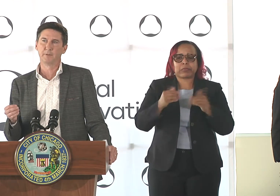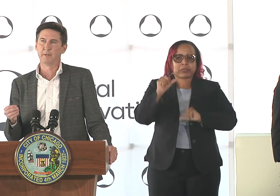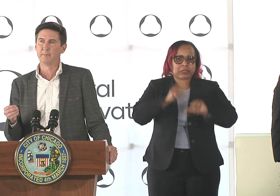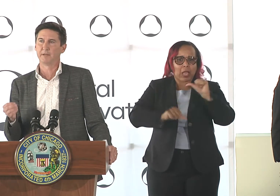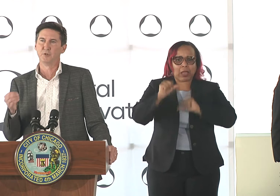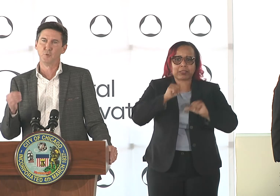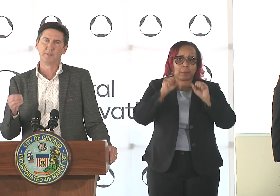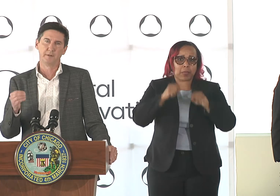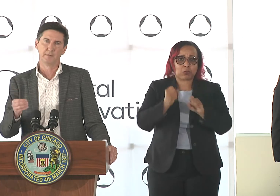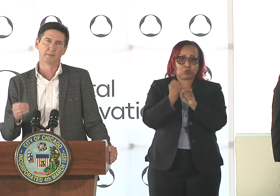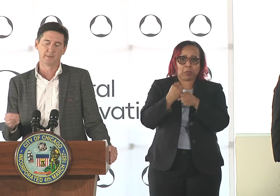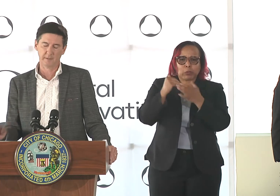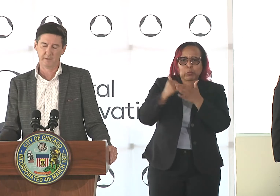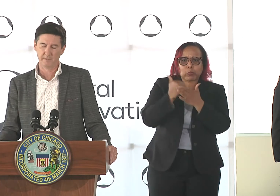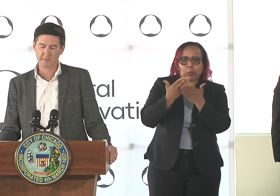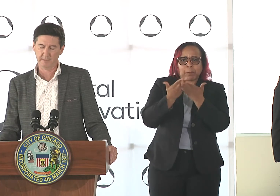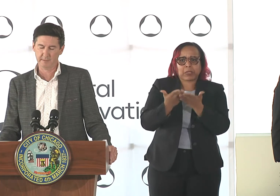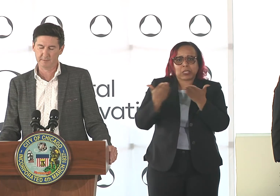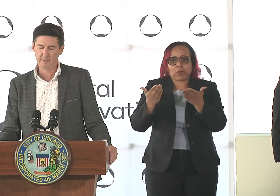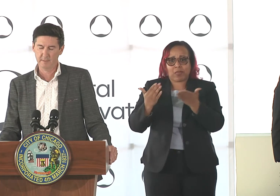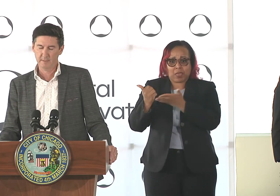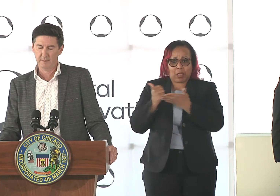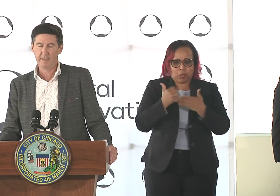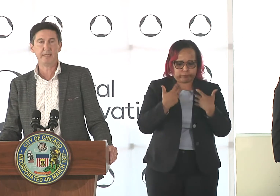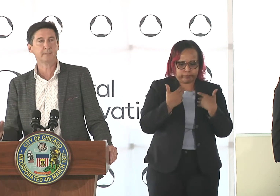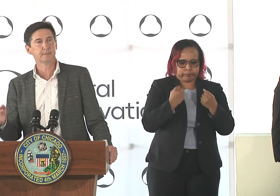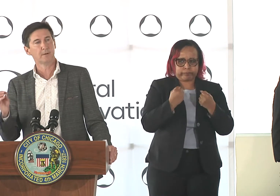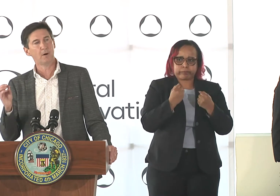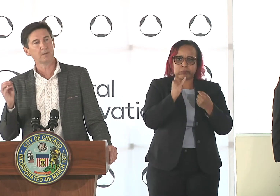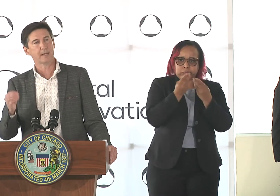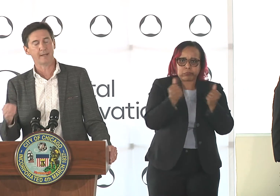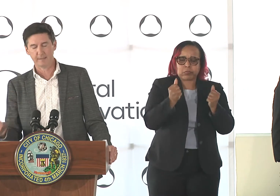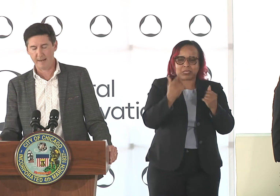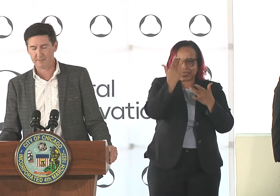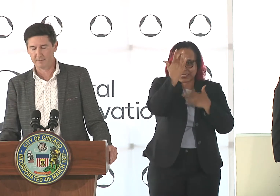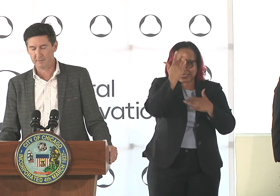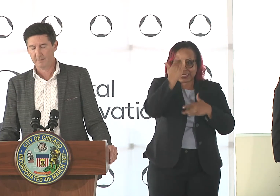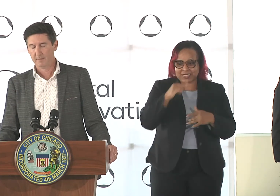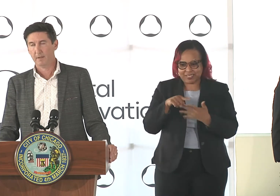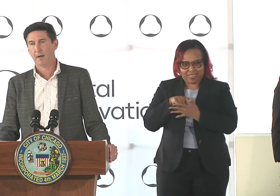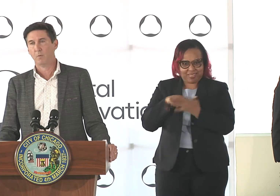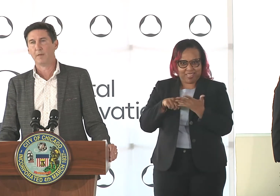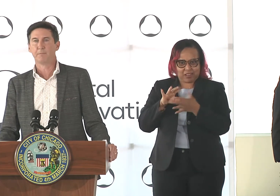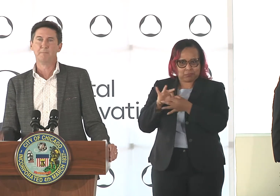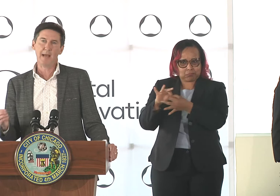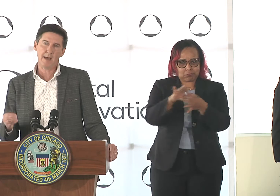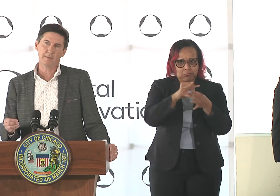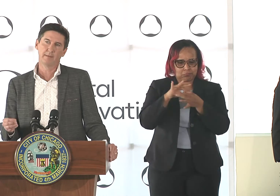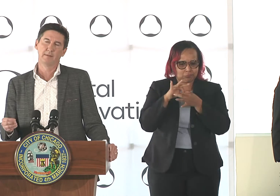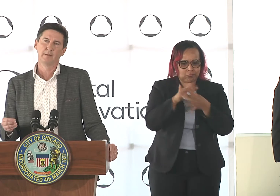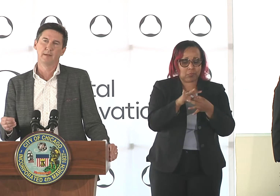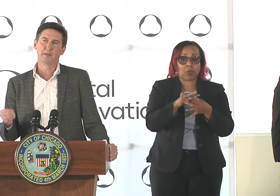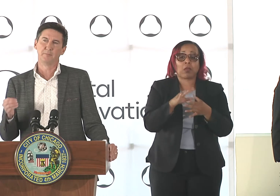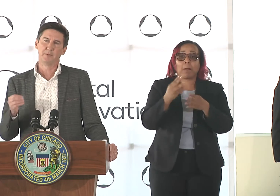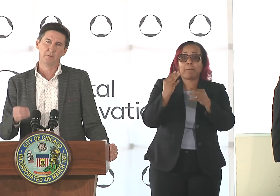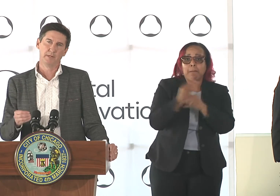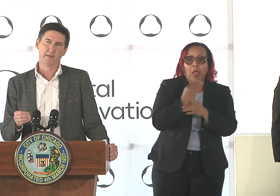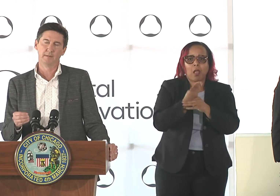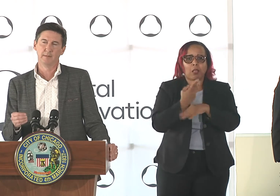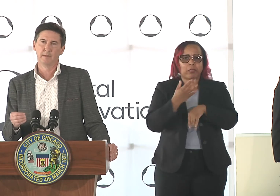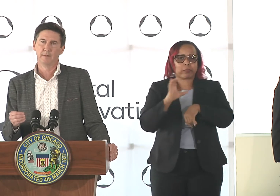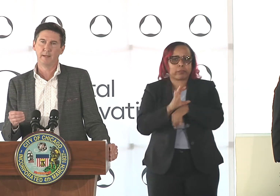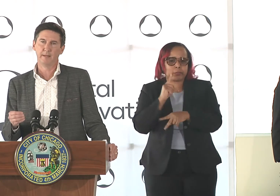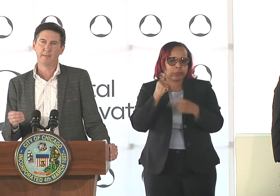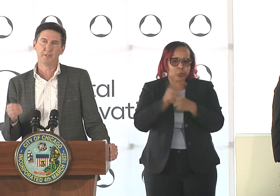science, the ability to make new materials that can cure disease. And these all tied together with math and